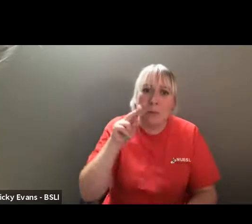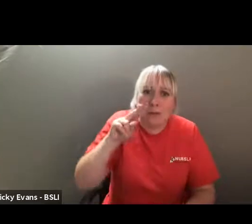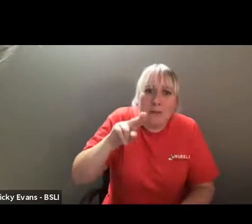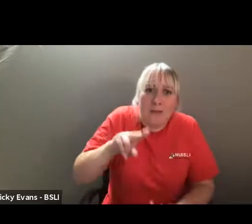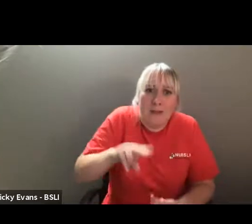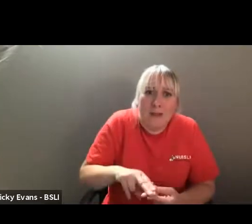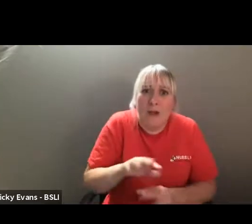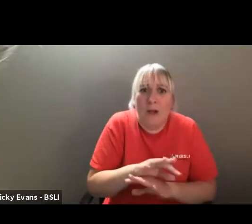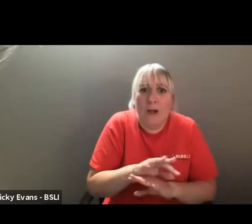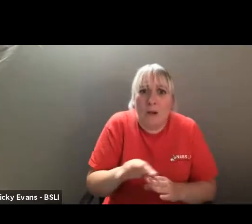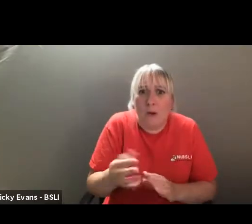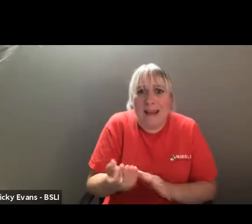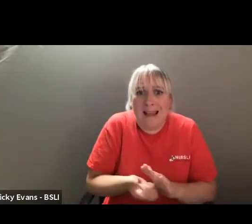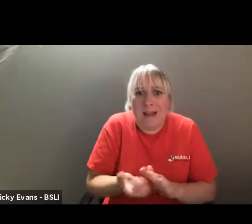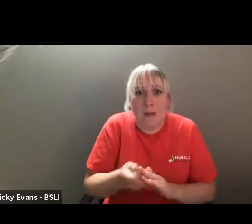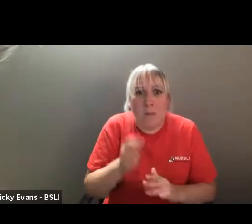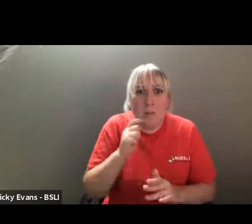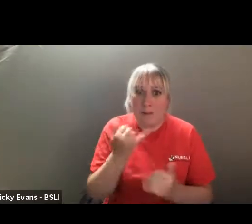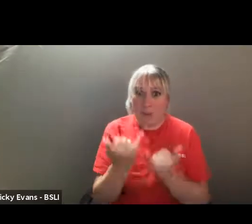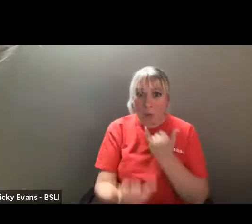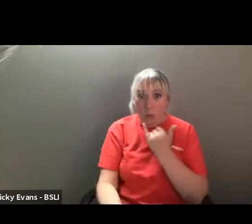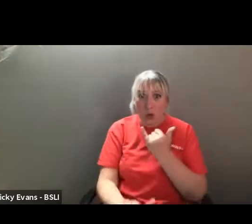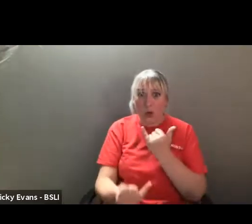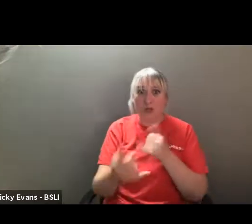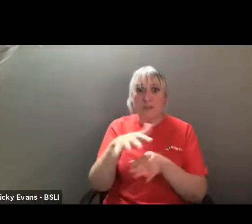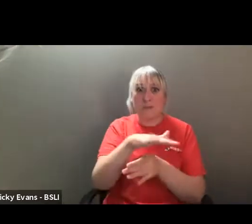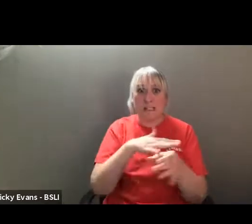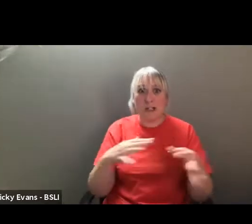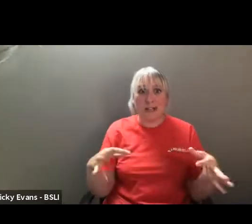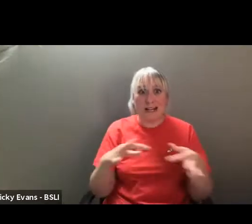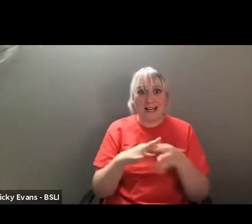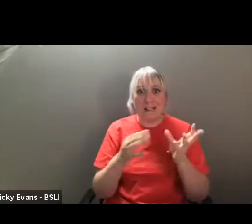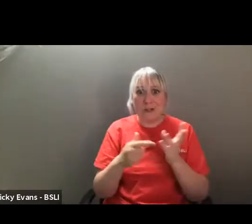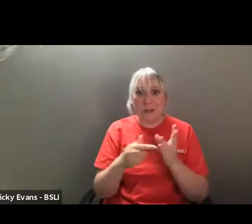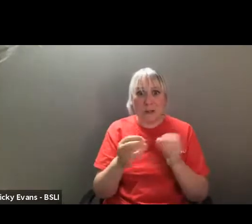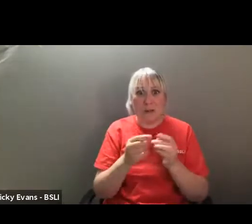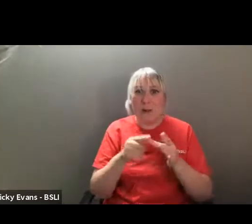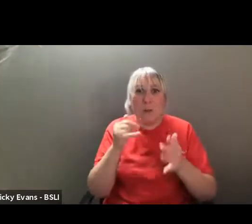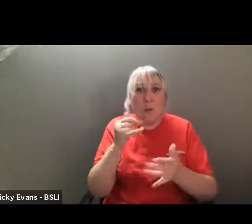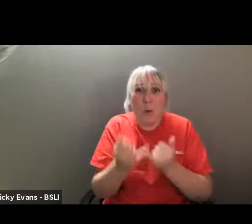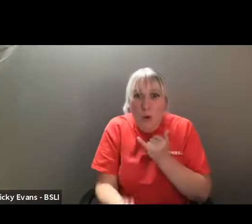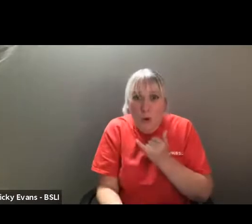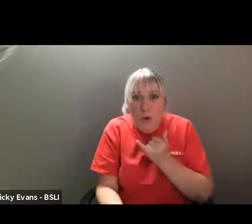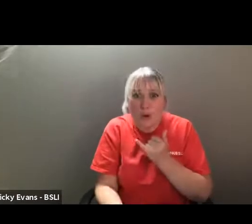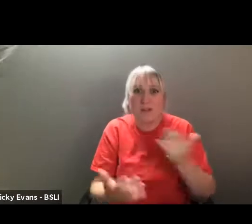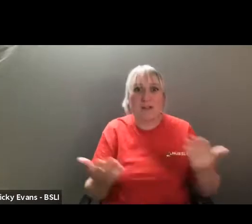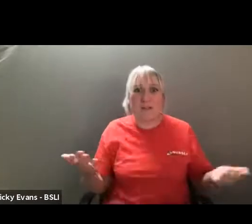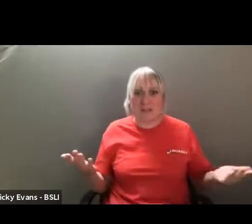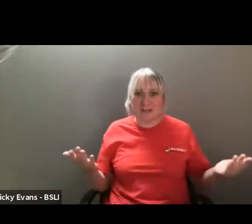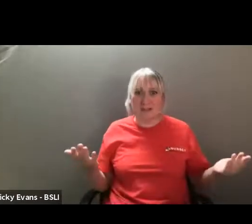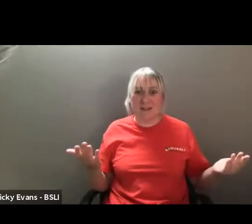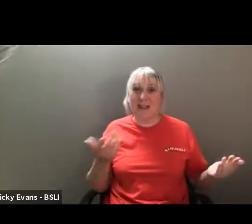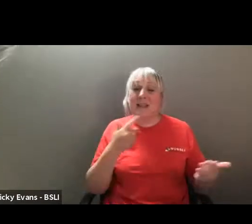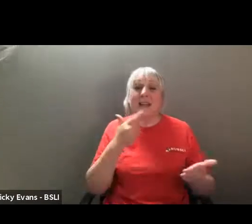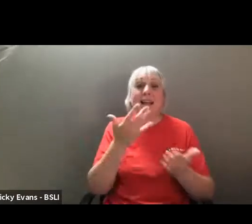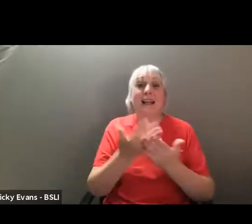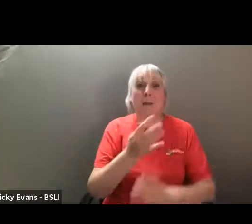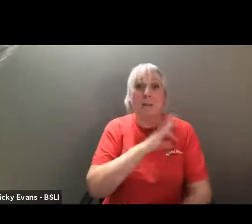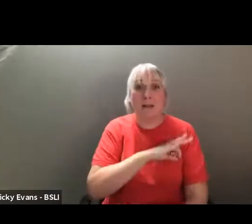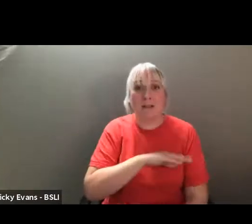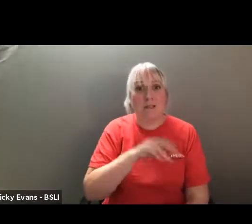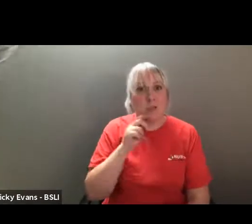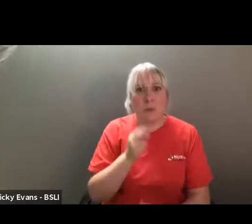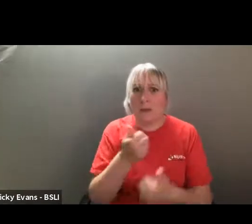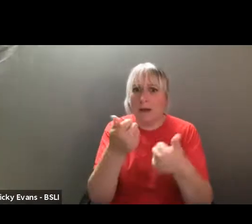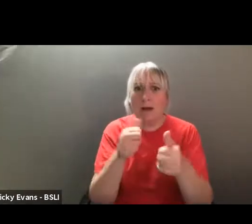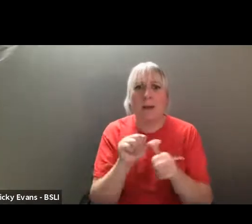worse off under the UBI system than they would just claiming benefits as normal just